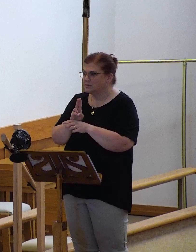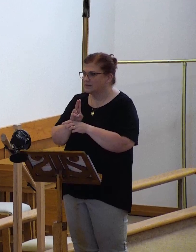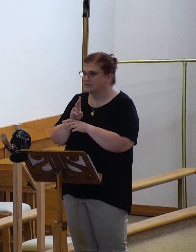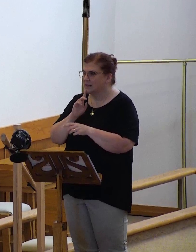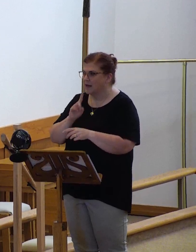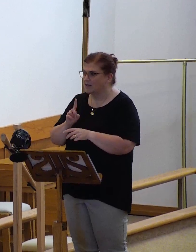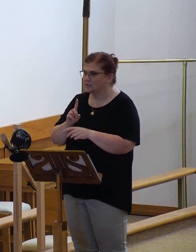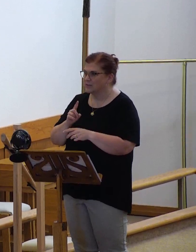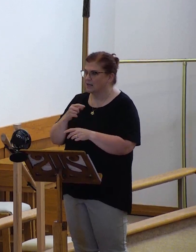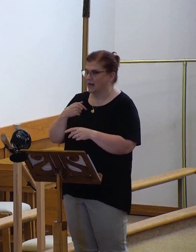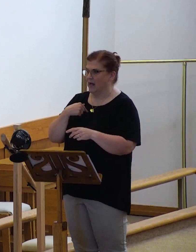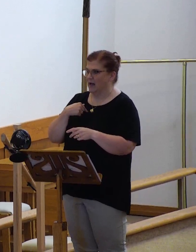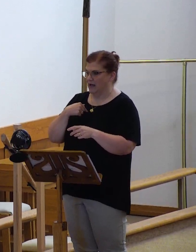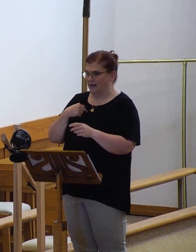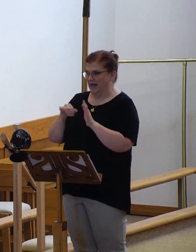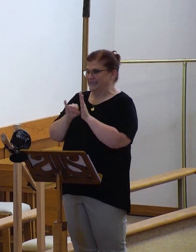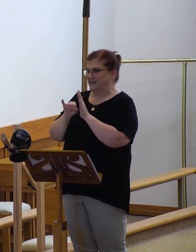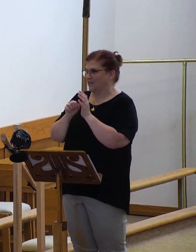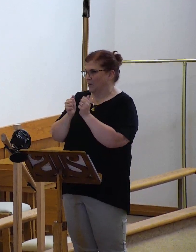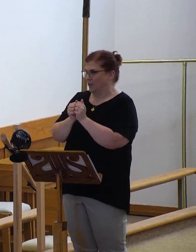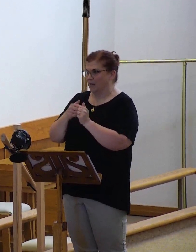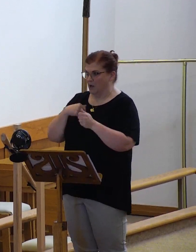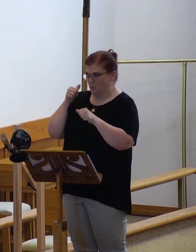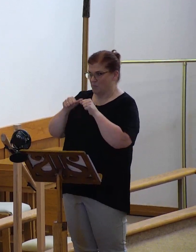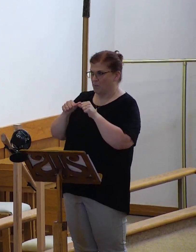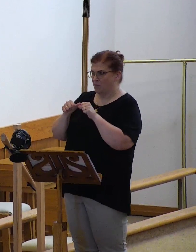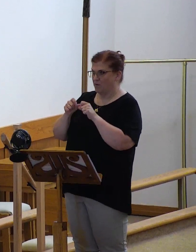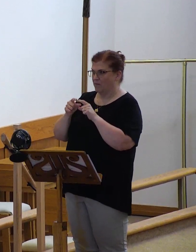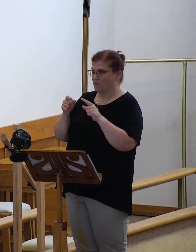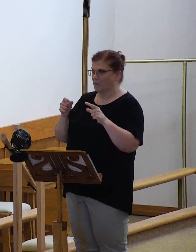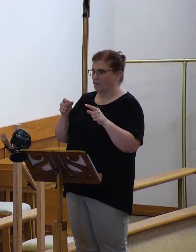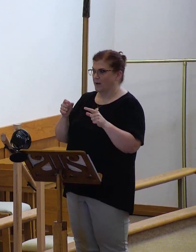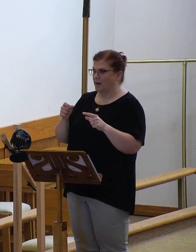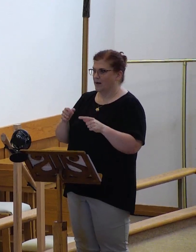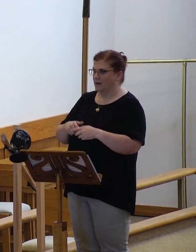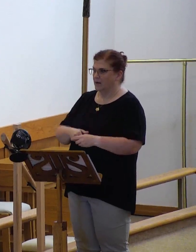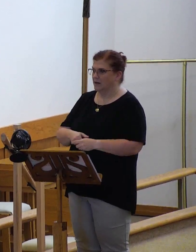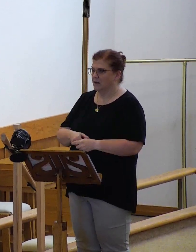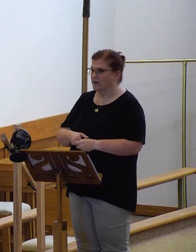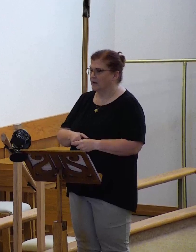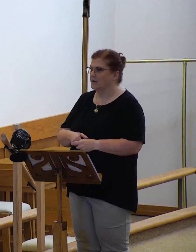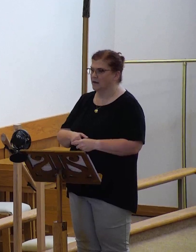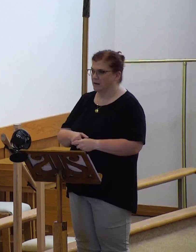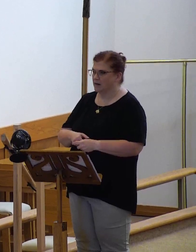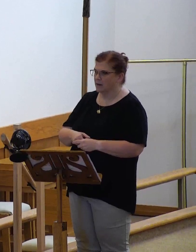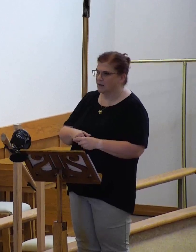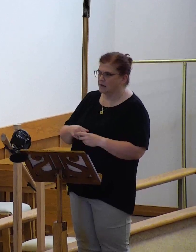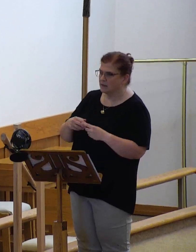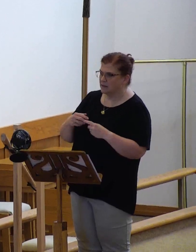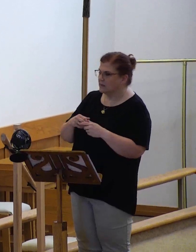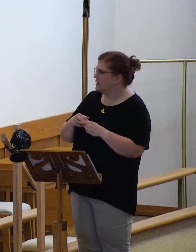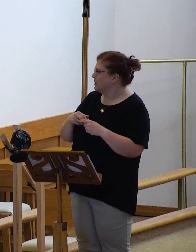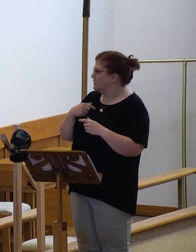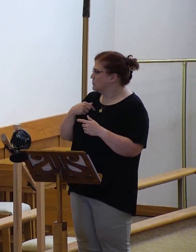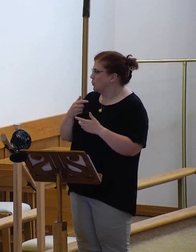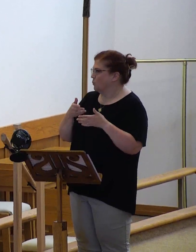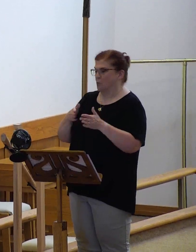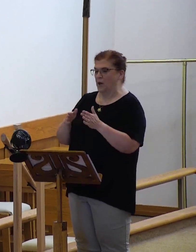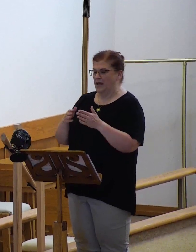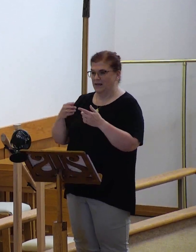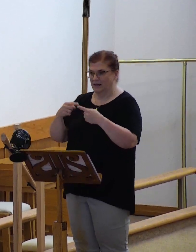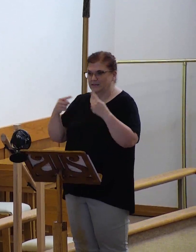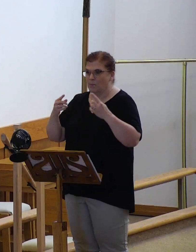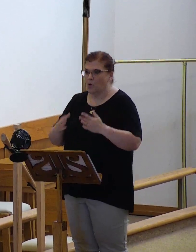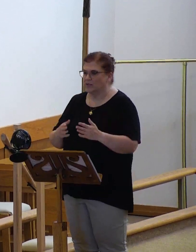one I can identify with. I remember from my own childhood. He says this is the way his opponents are bickering. To